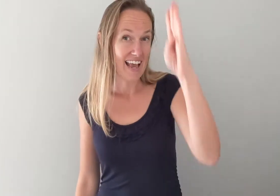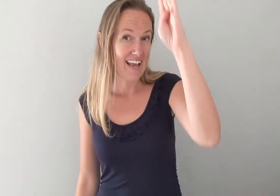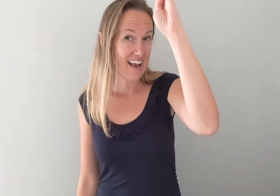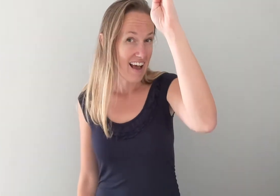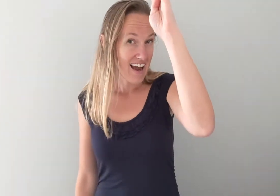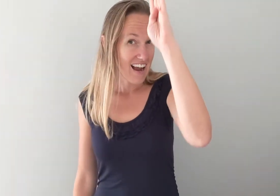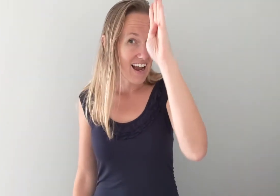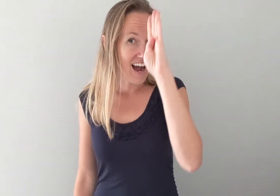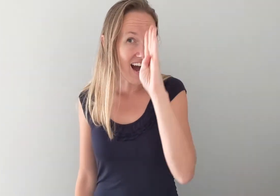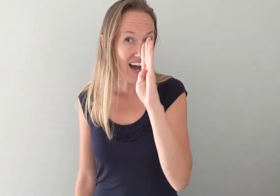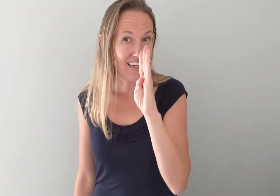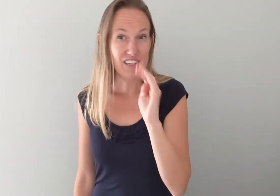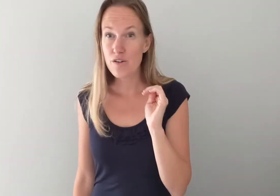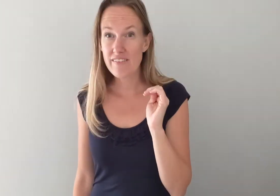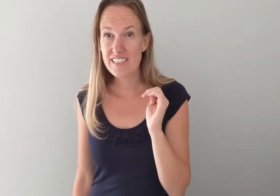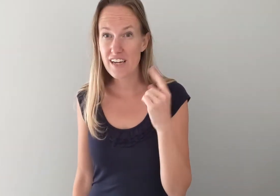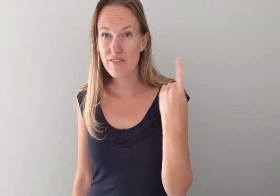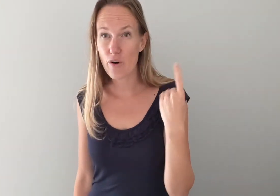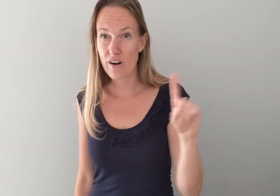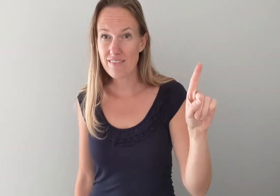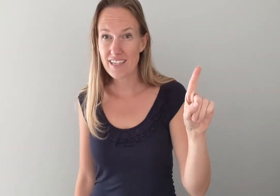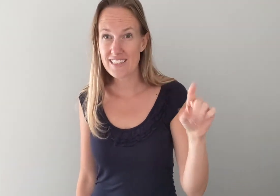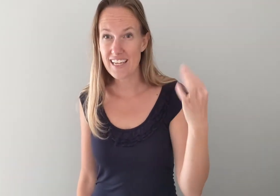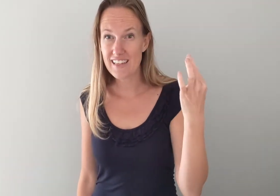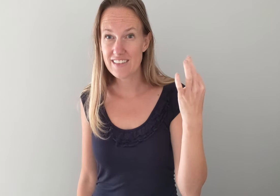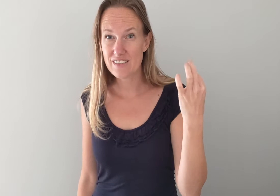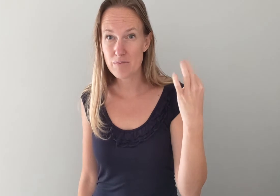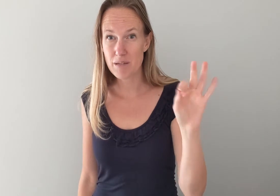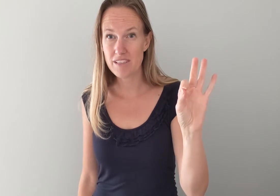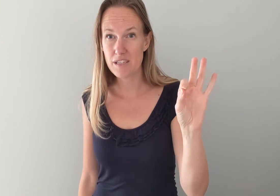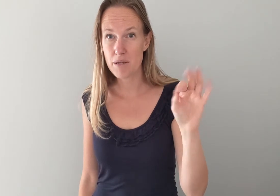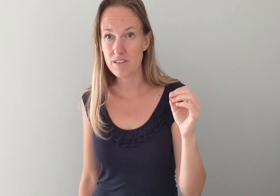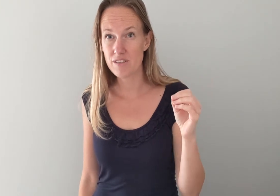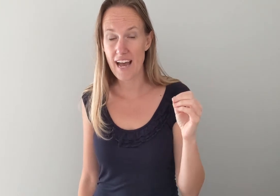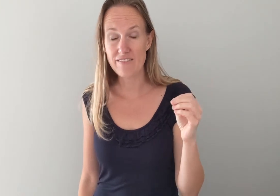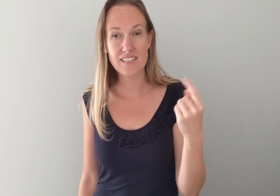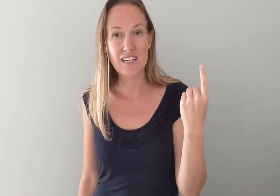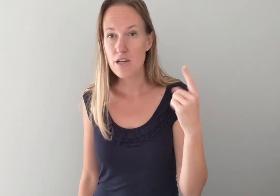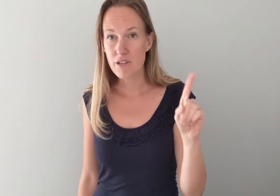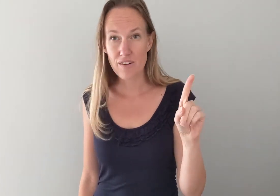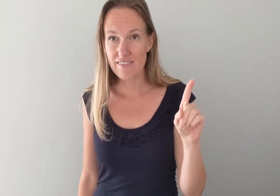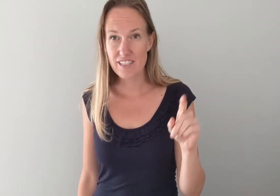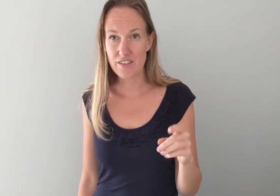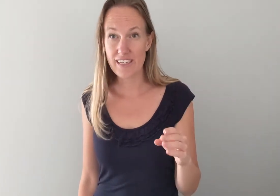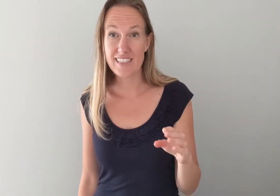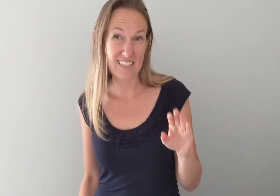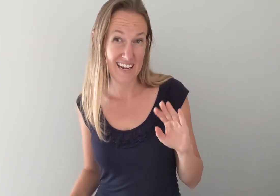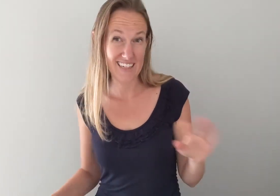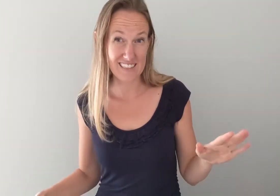Okay, God, you don't have to sign for. It's like this, or sometimes you see people do Fs, but you don't have to do it because in ASL you